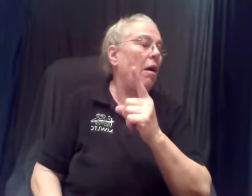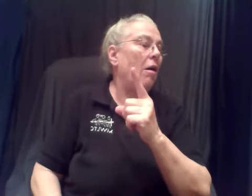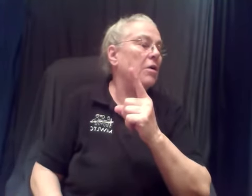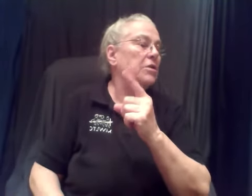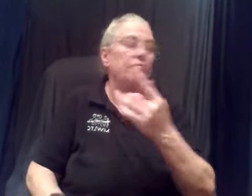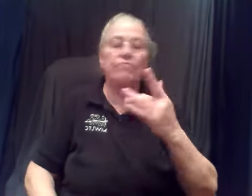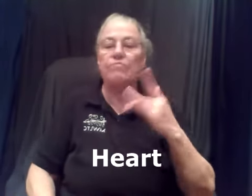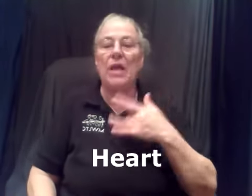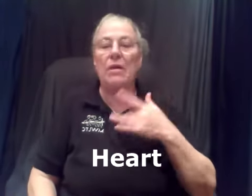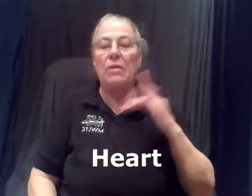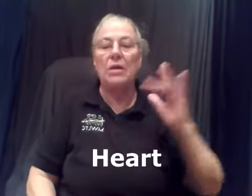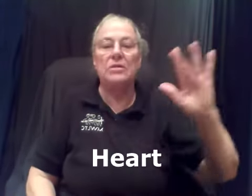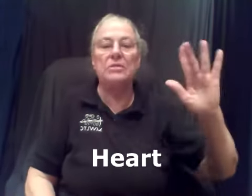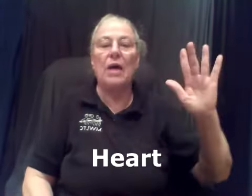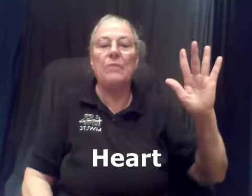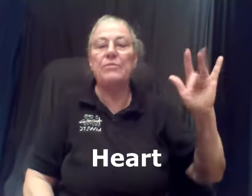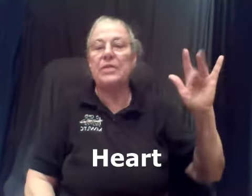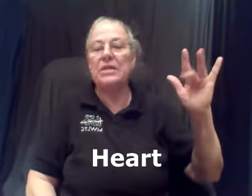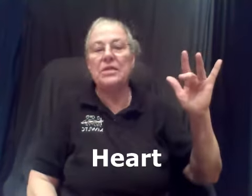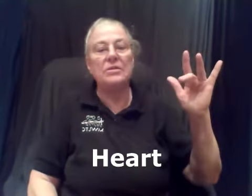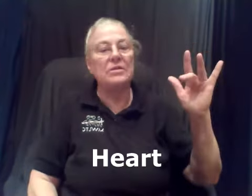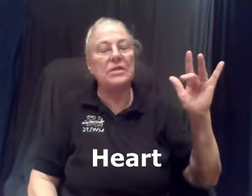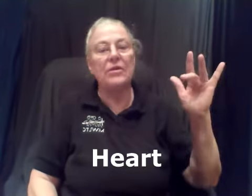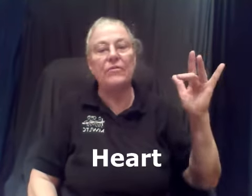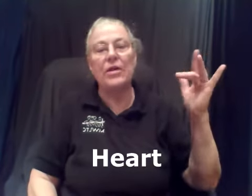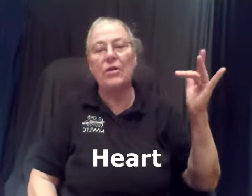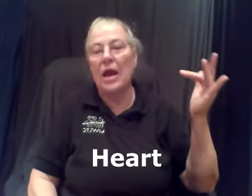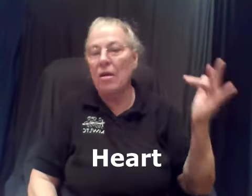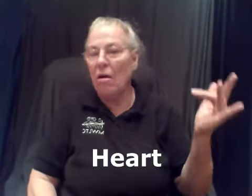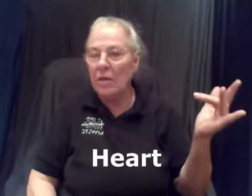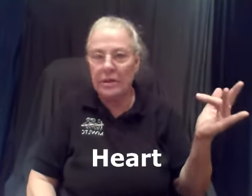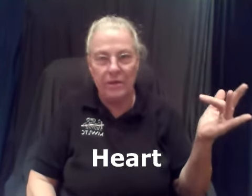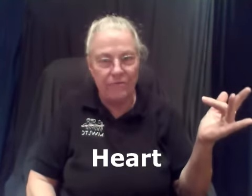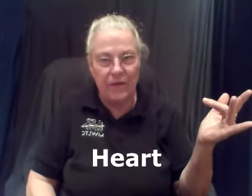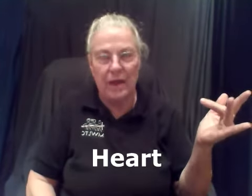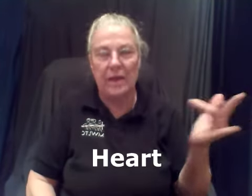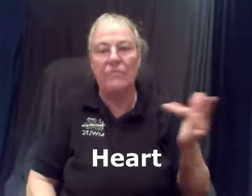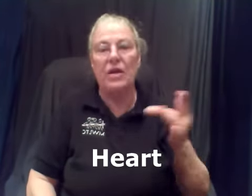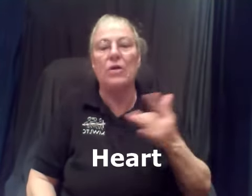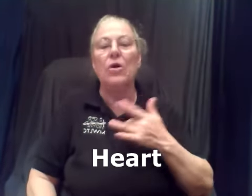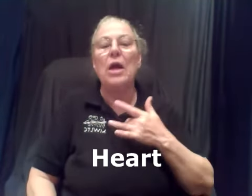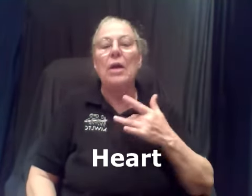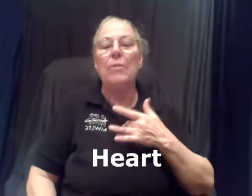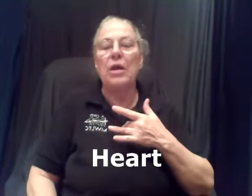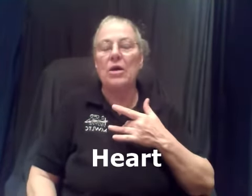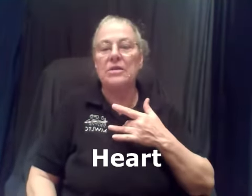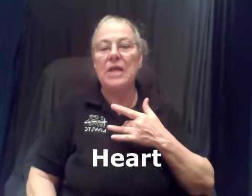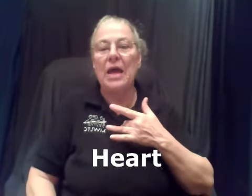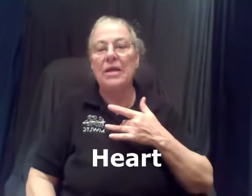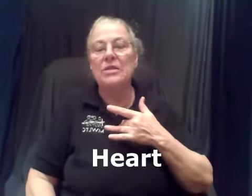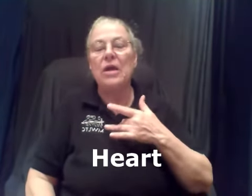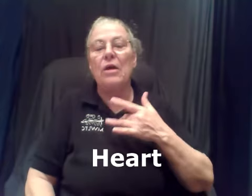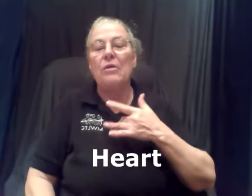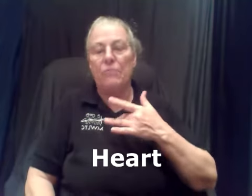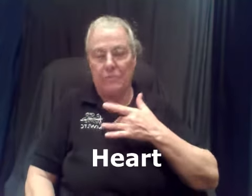Heart. And this is the center finger. I call it the feeling finger because that is